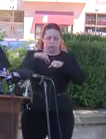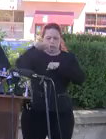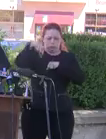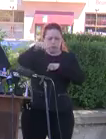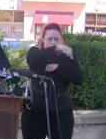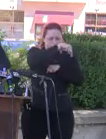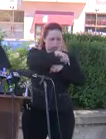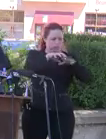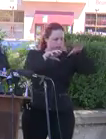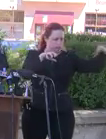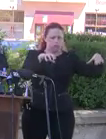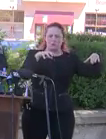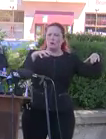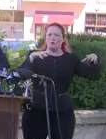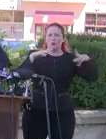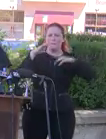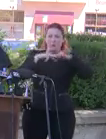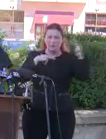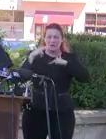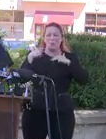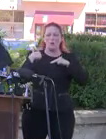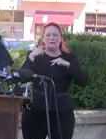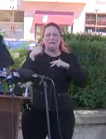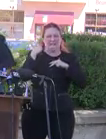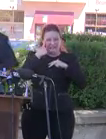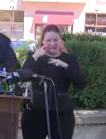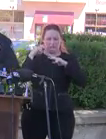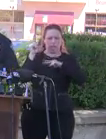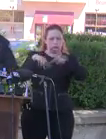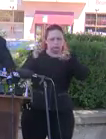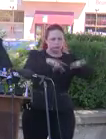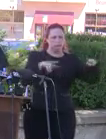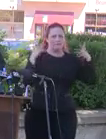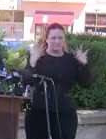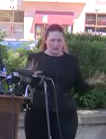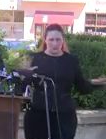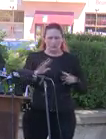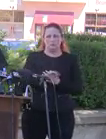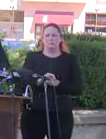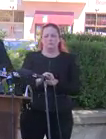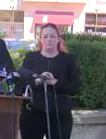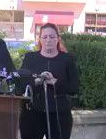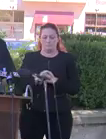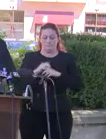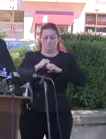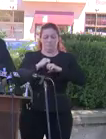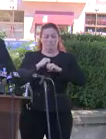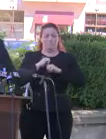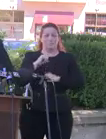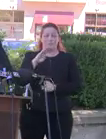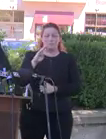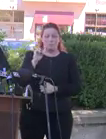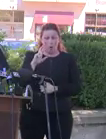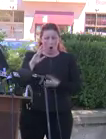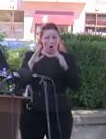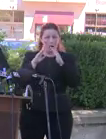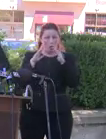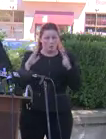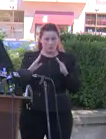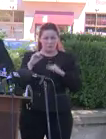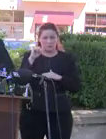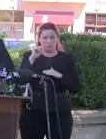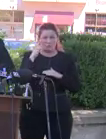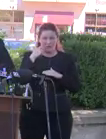the buildings. I can tell you right now, buildings that have been completely destroyed, the Barr